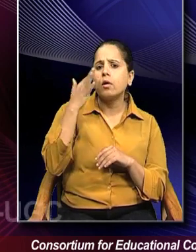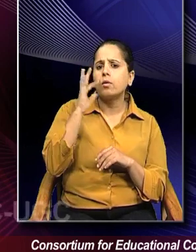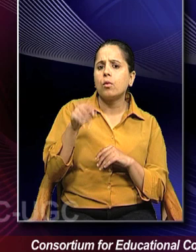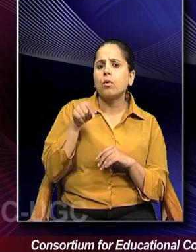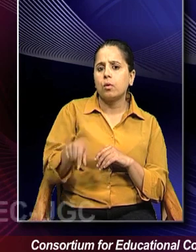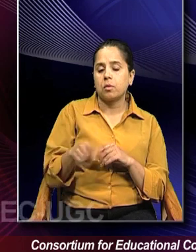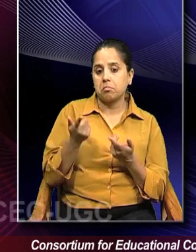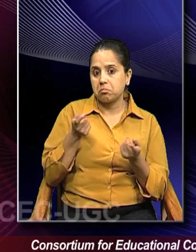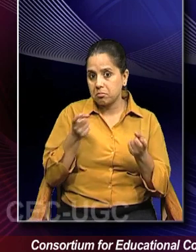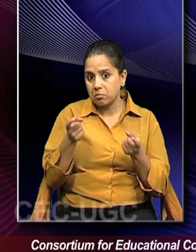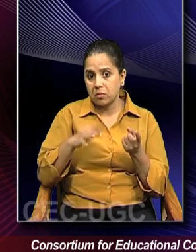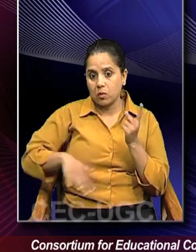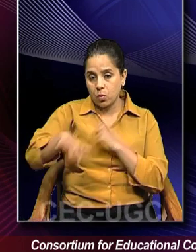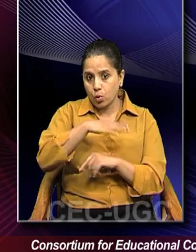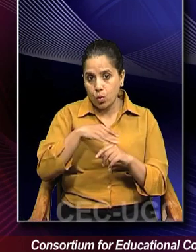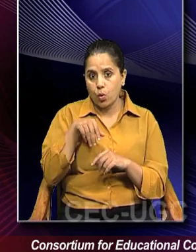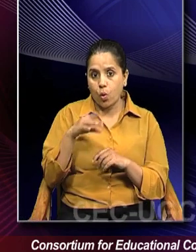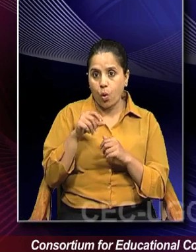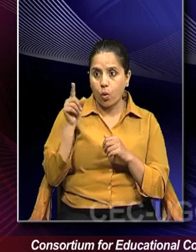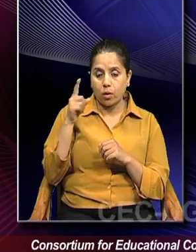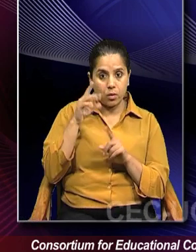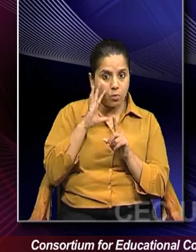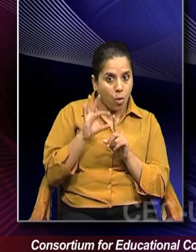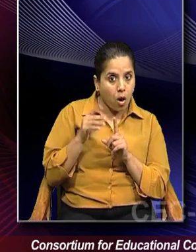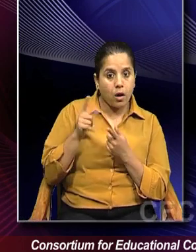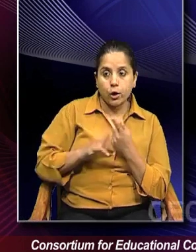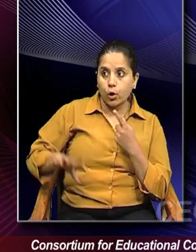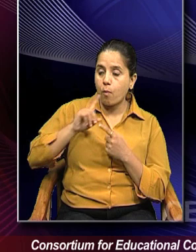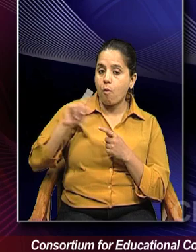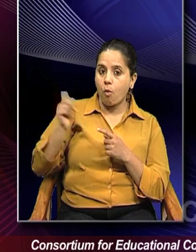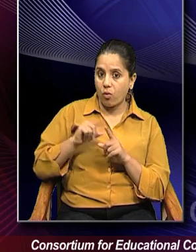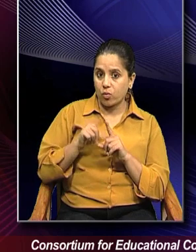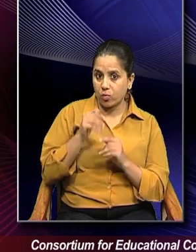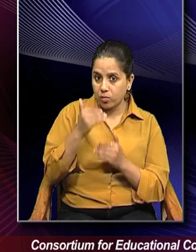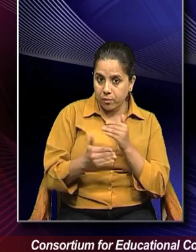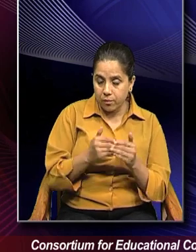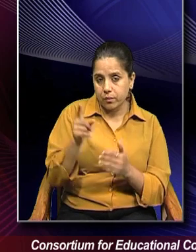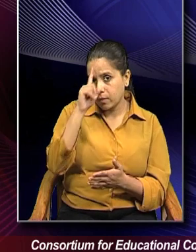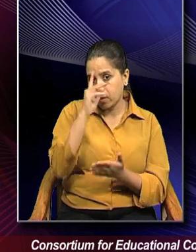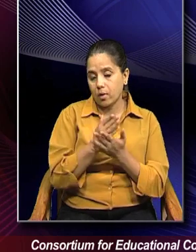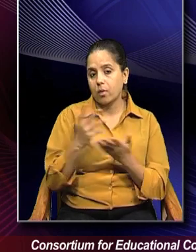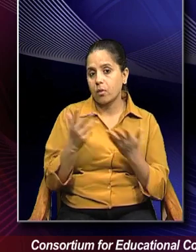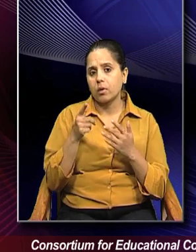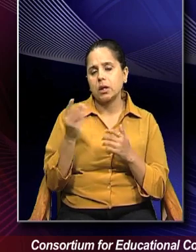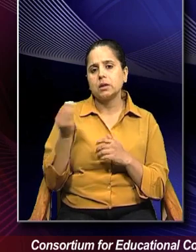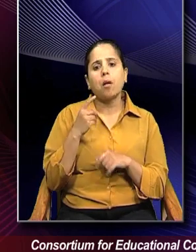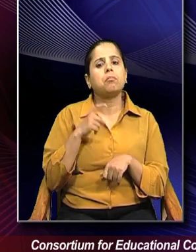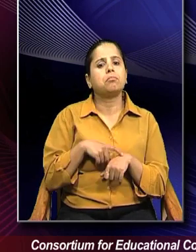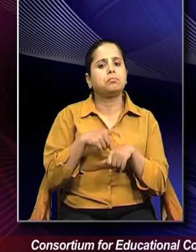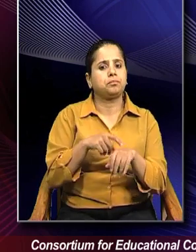than maintaining that colonial order, that European order. And therefore, he believes that